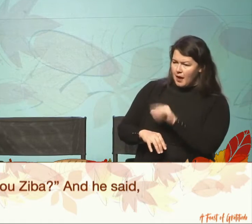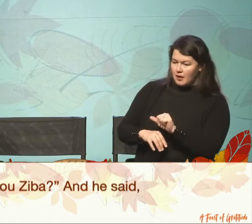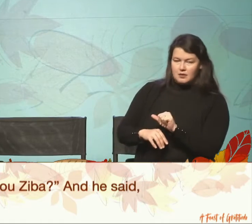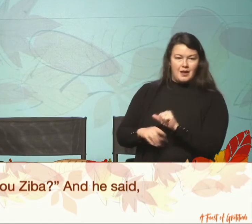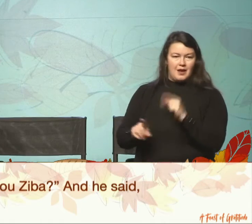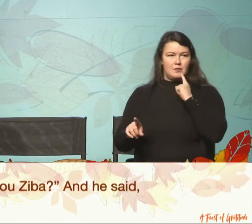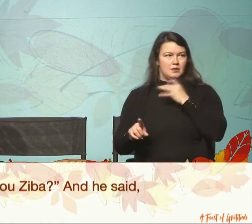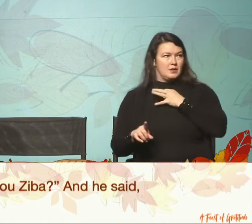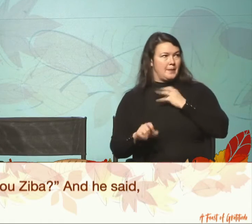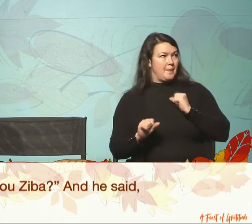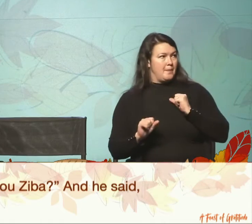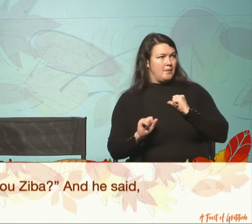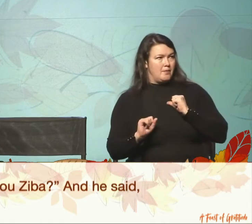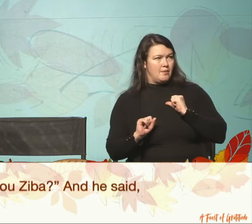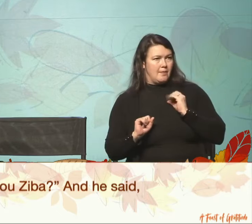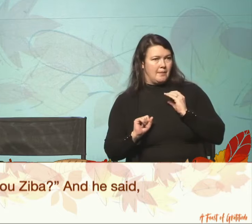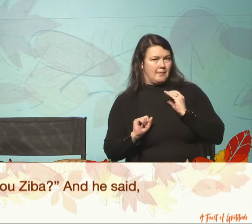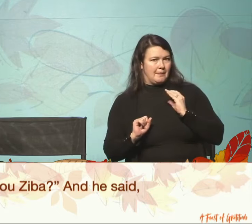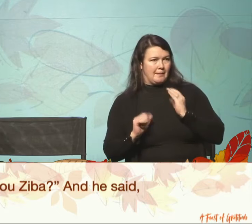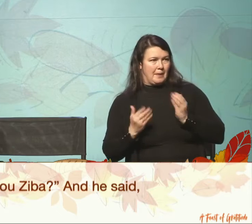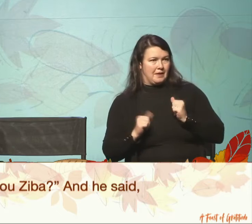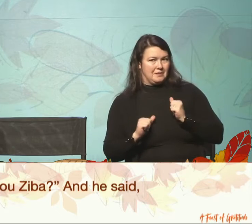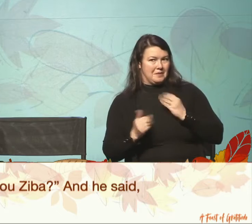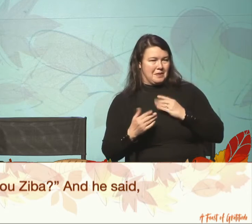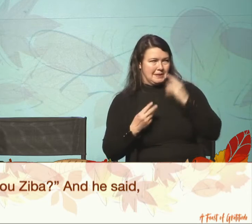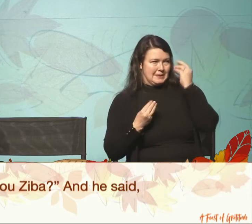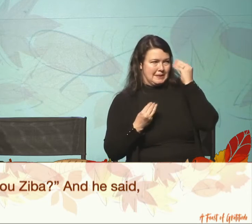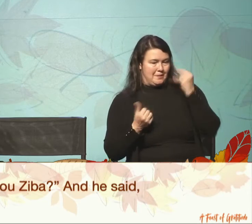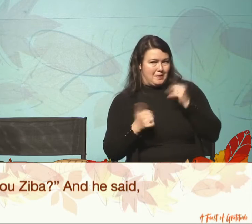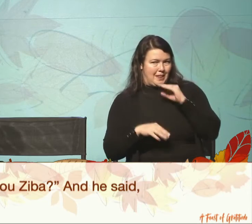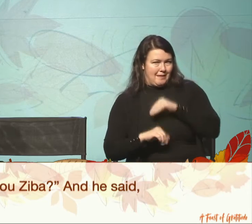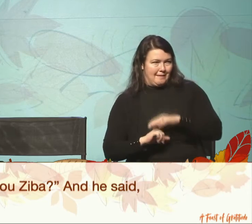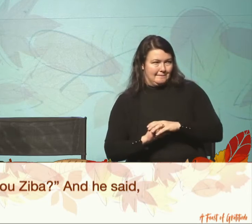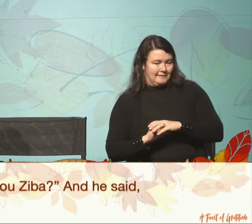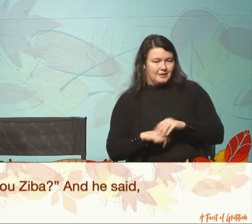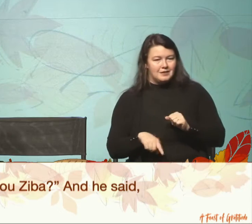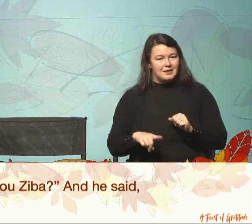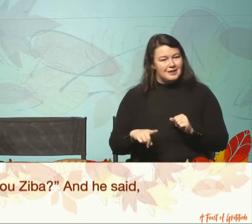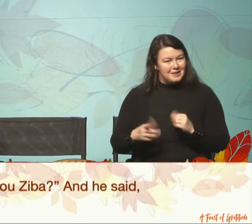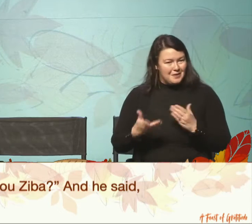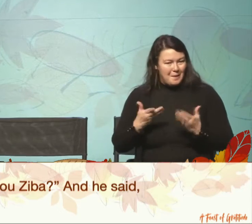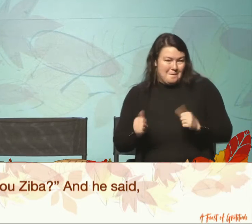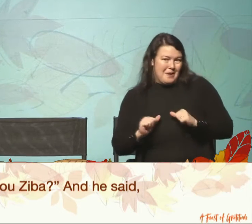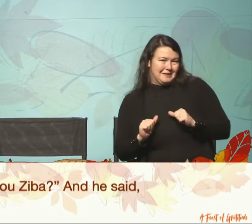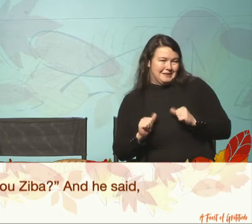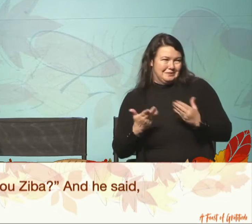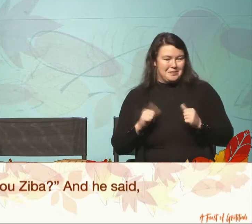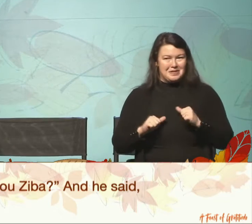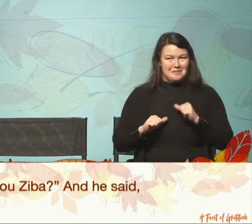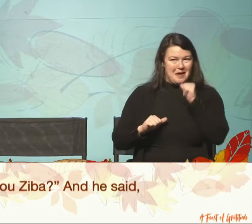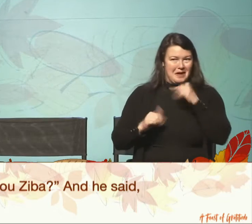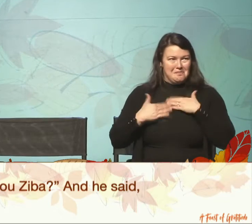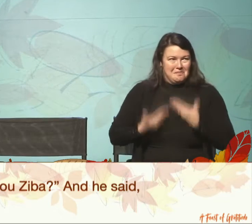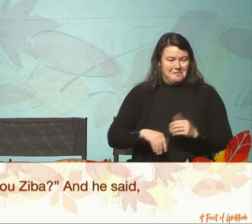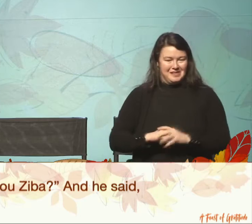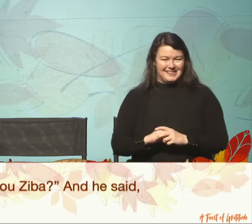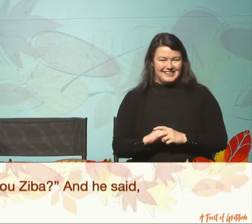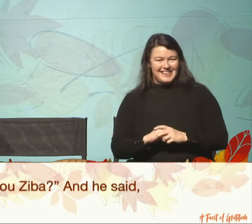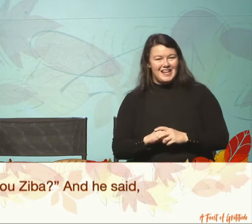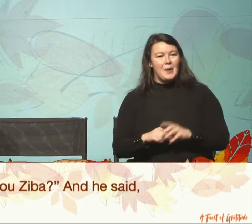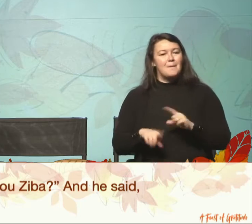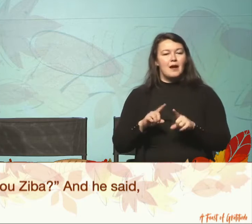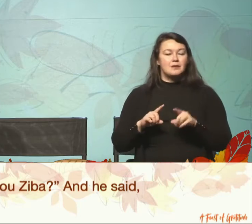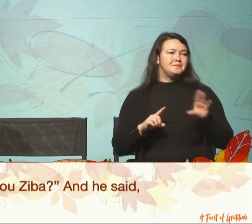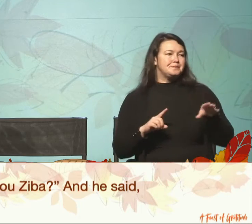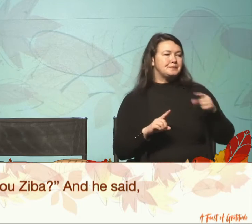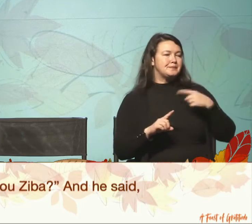that moment he was like, maybe. I don't know. Maybe, maybe not. Let's find out why, right? But he